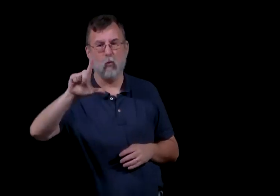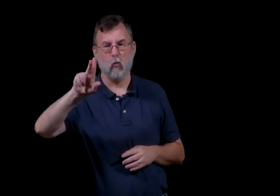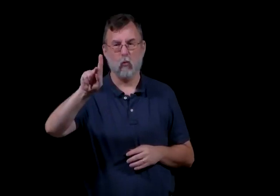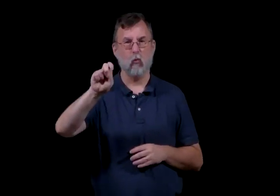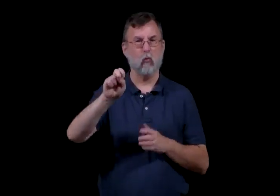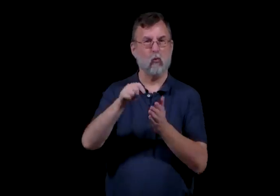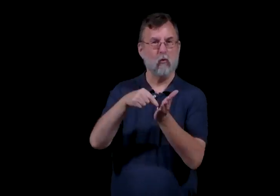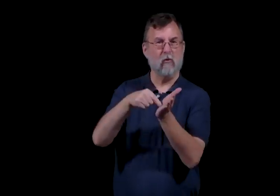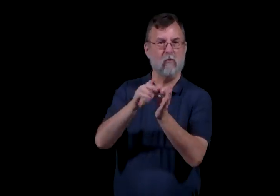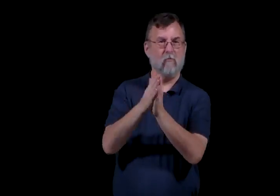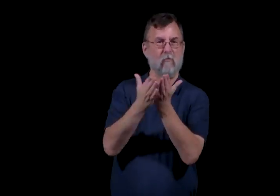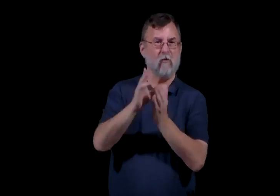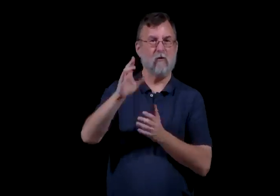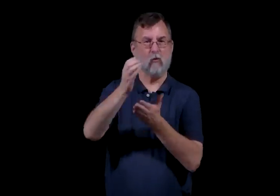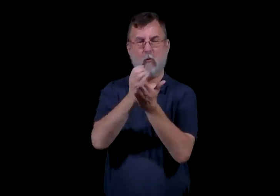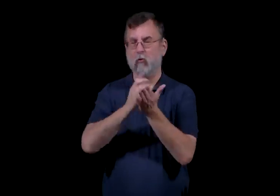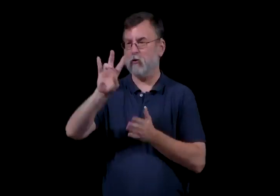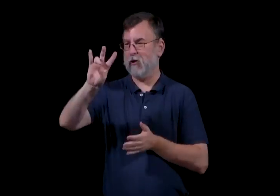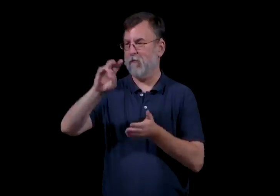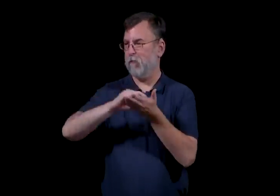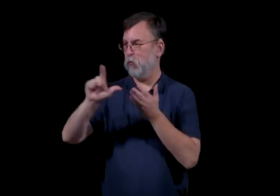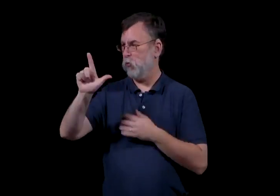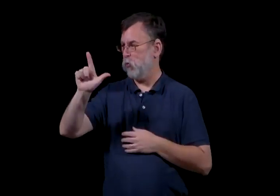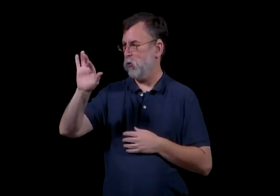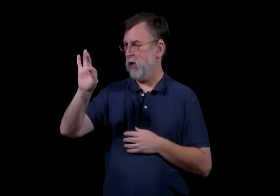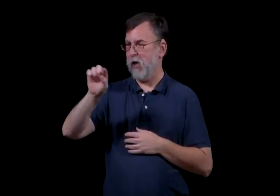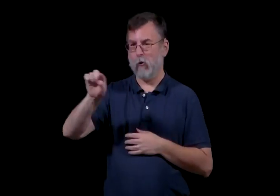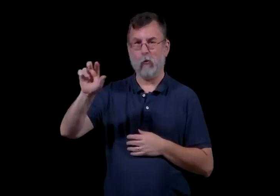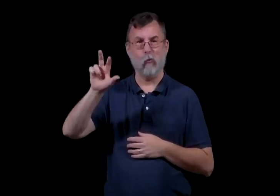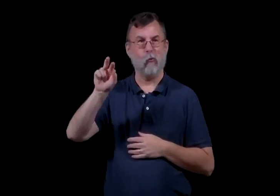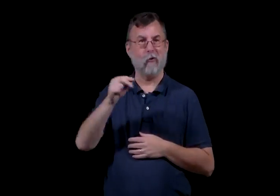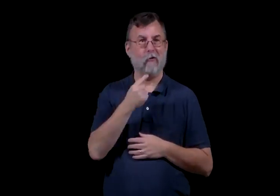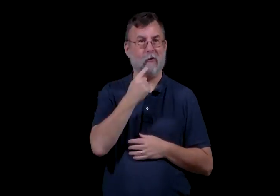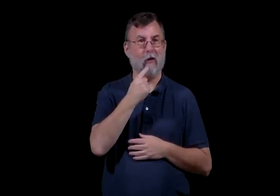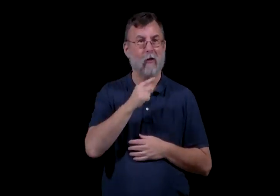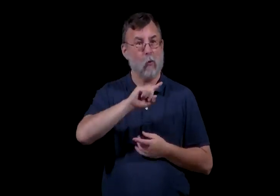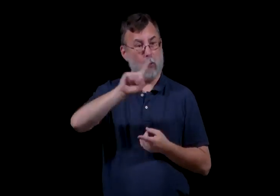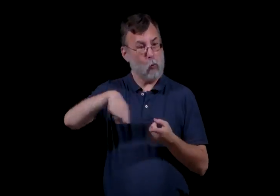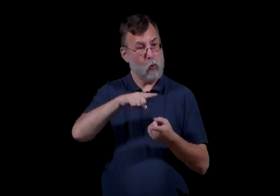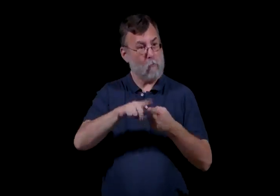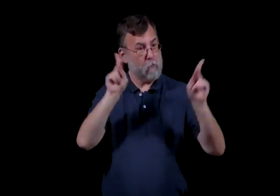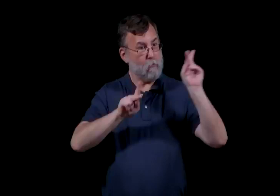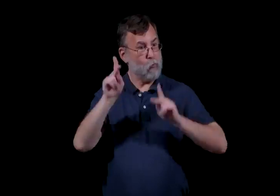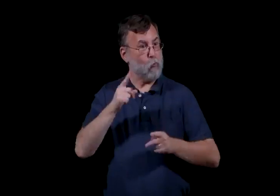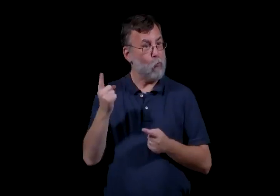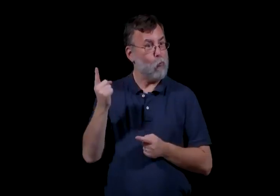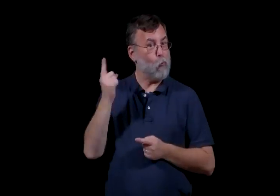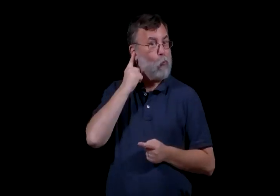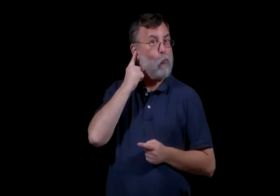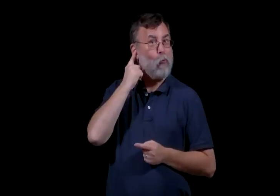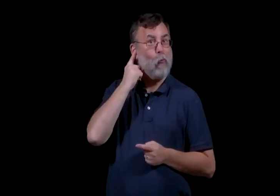Yes, it's false. In Luke chapter 7, verse 29 through 30, it says that when the people heard